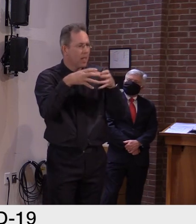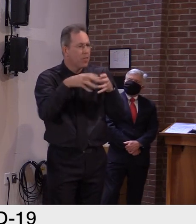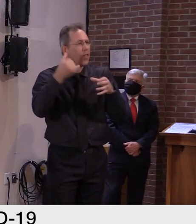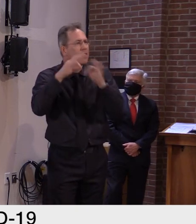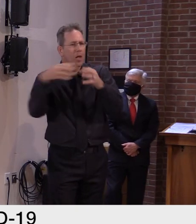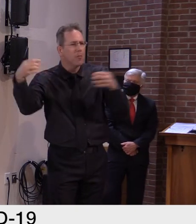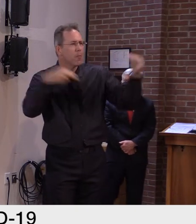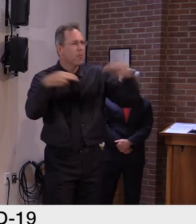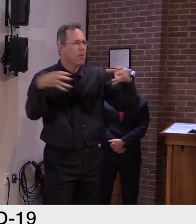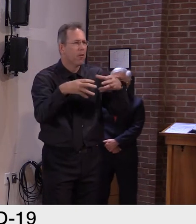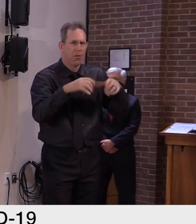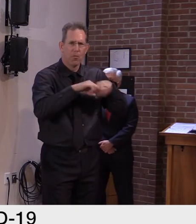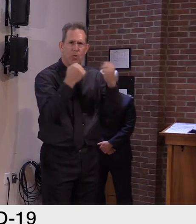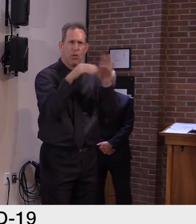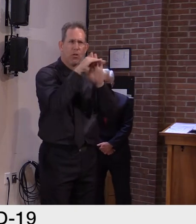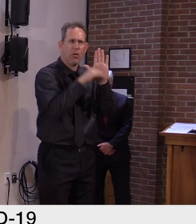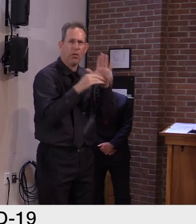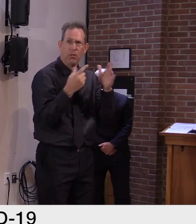home.